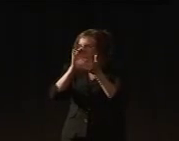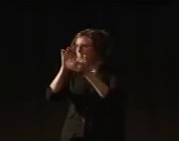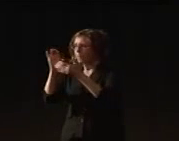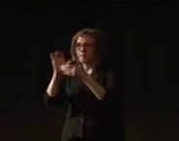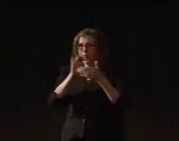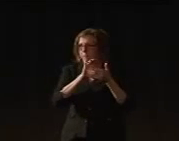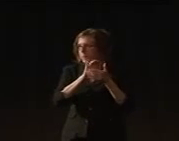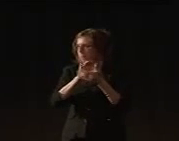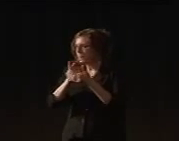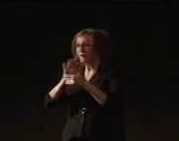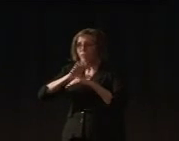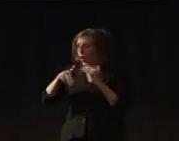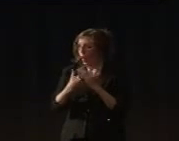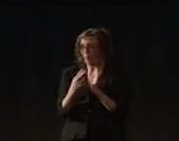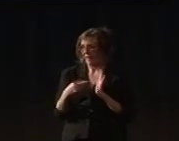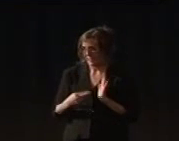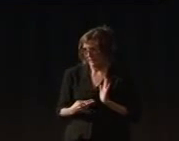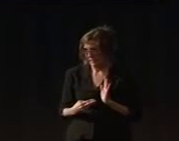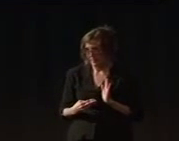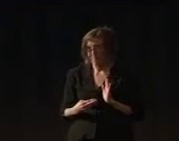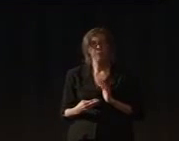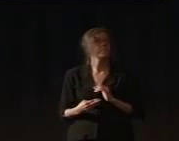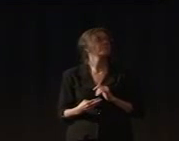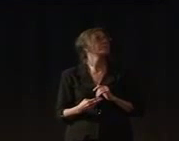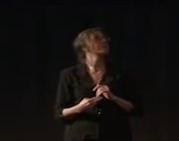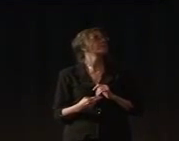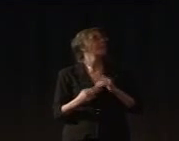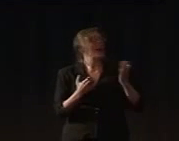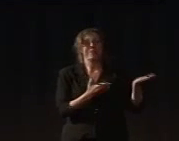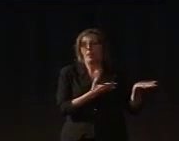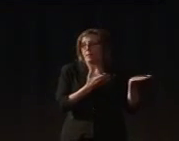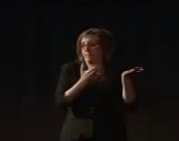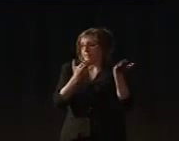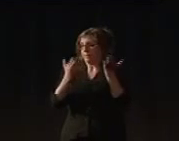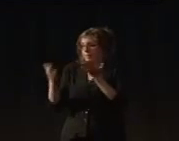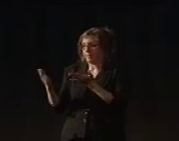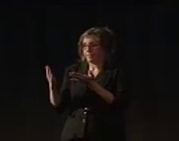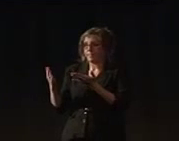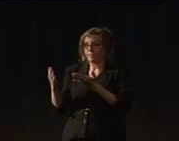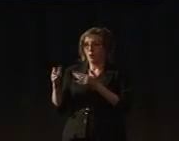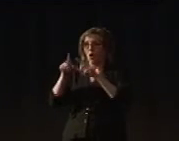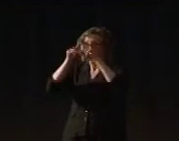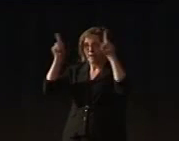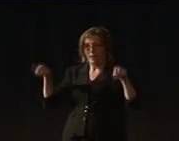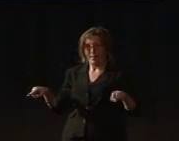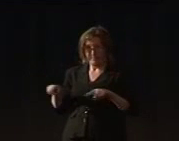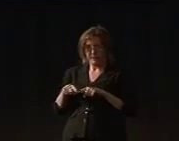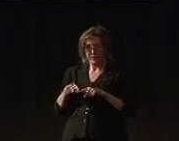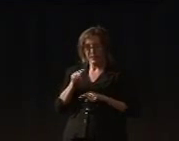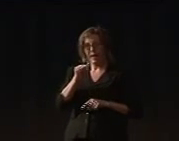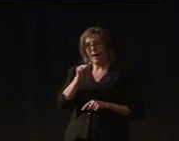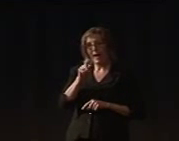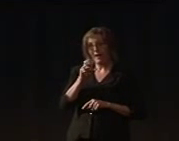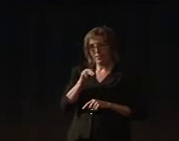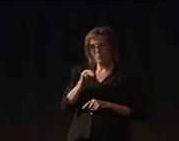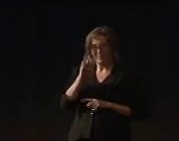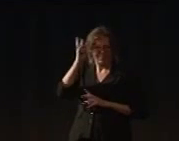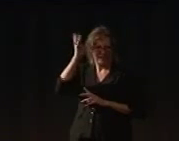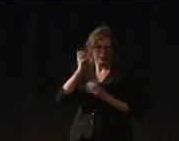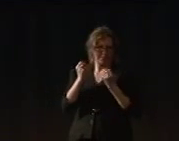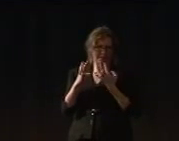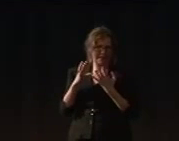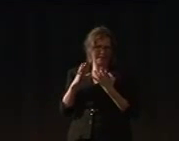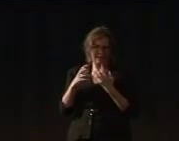Nozze di Cana, and then bring it on a canvas. Adam invented many machines